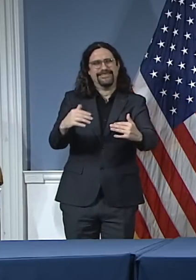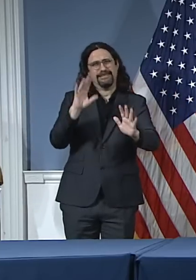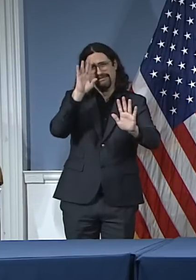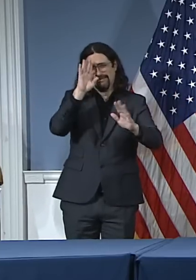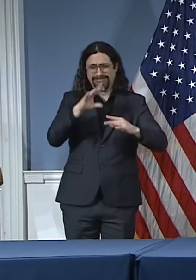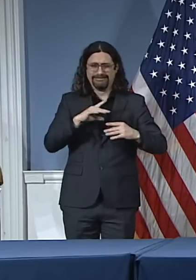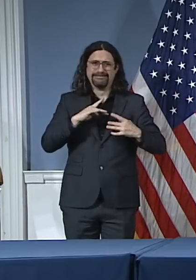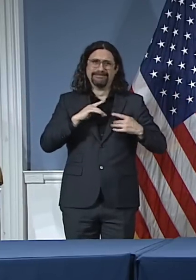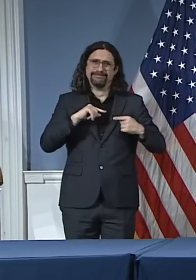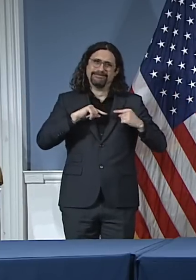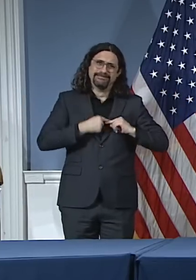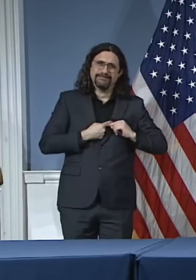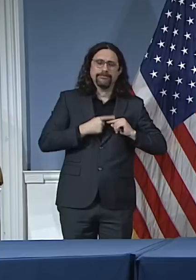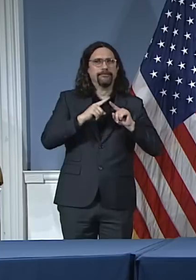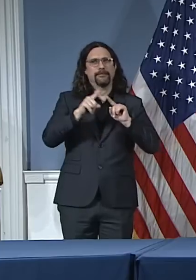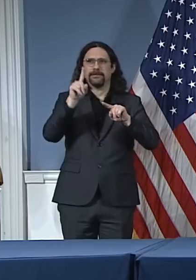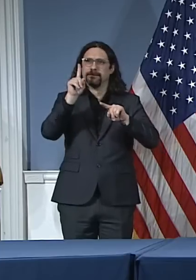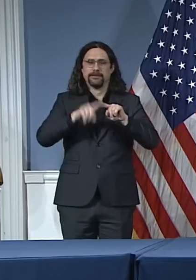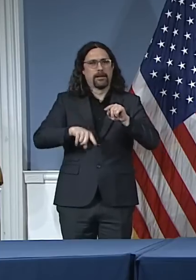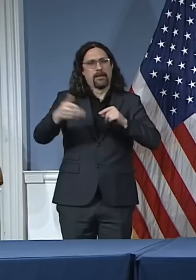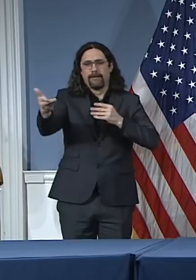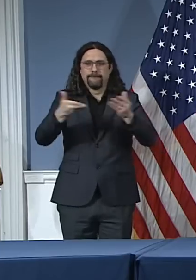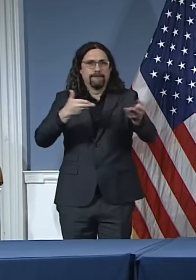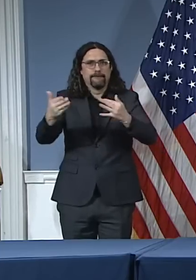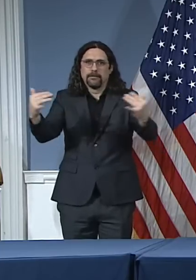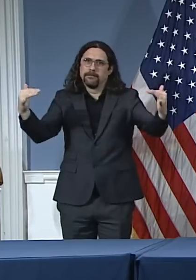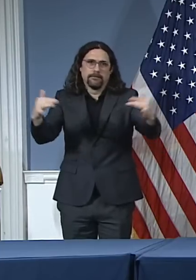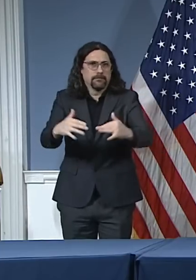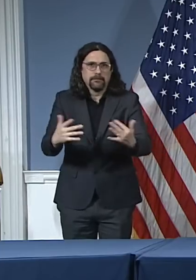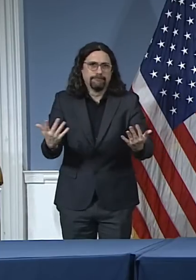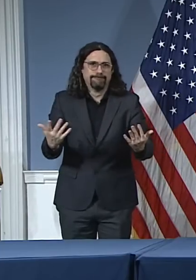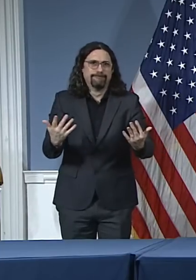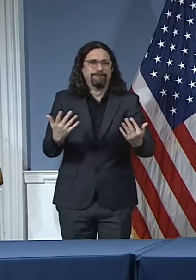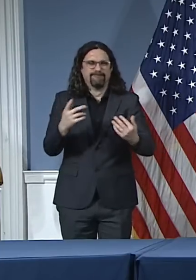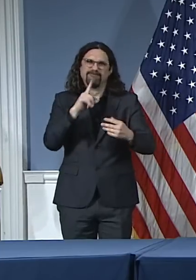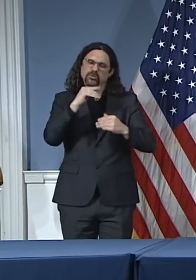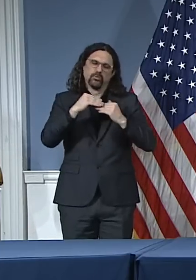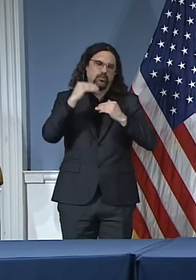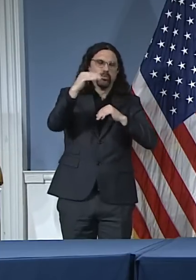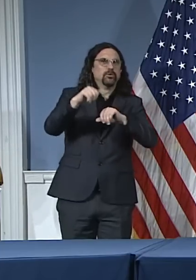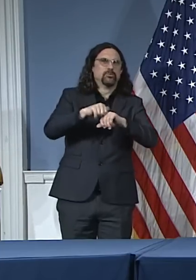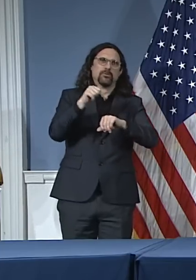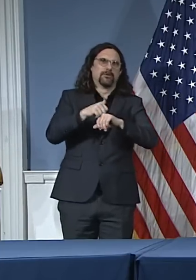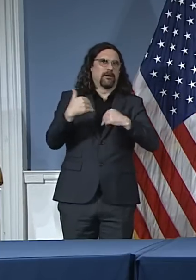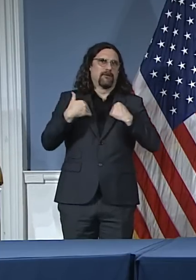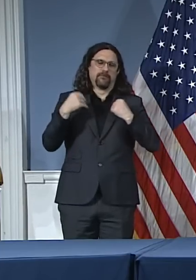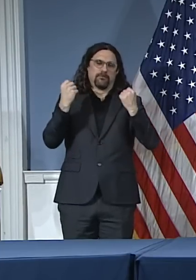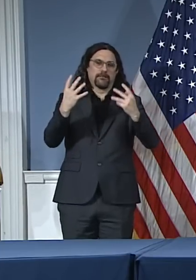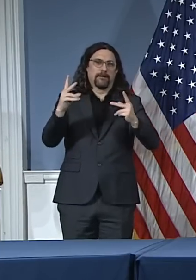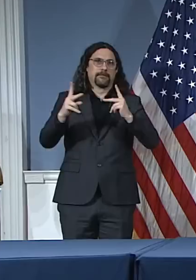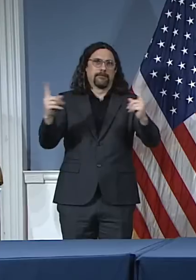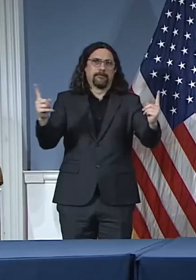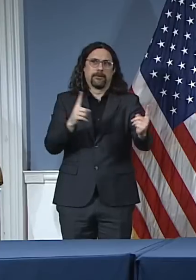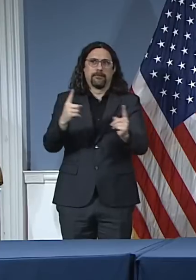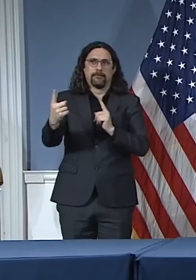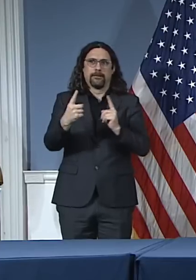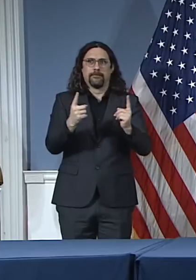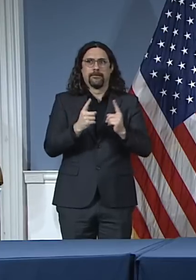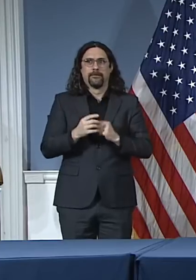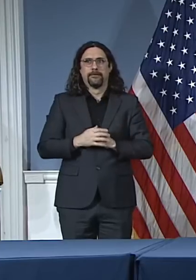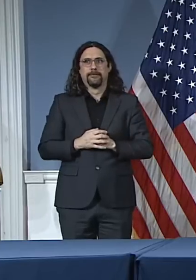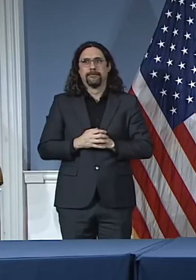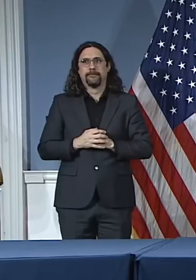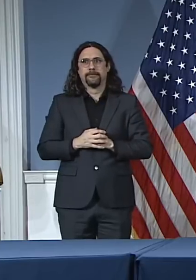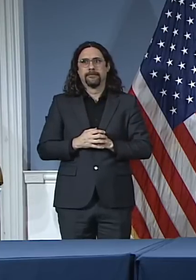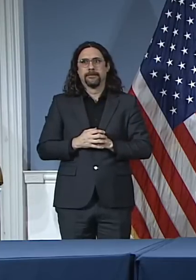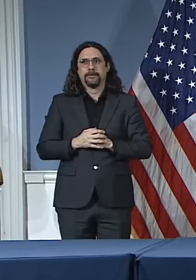dangerous. So thank you. I'm sure we'll have some questions, but again, on behalf of all the men and women of the police department, thank you for all the kind words.